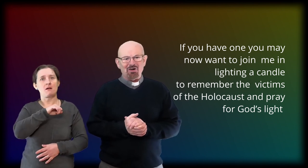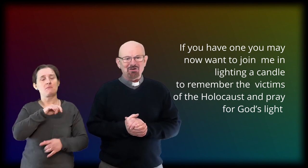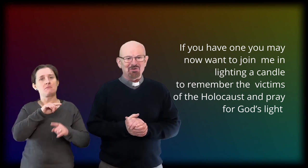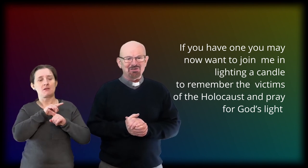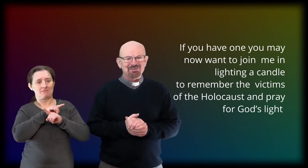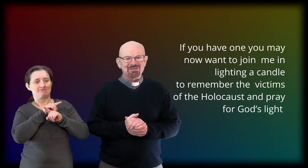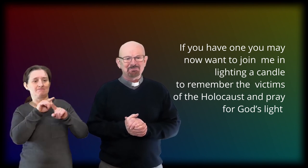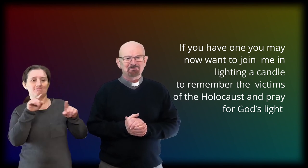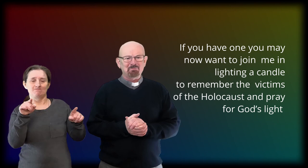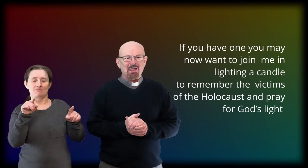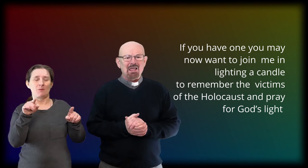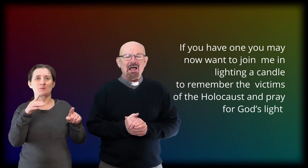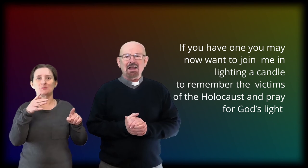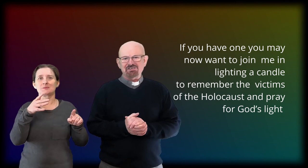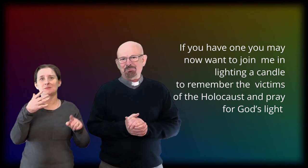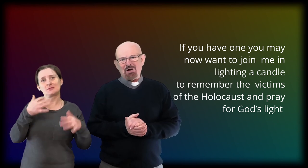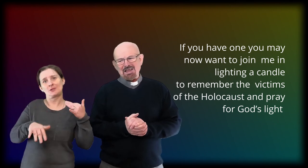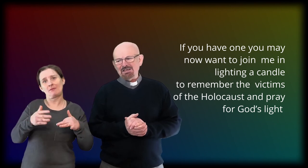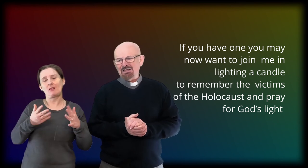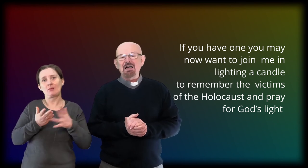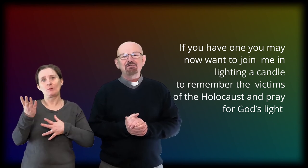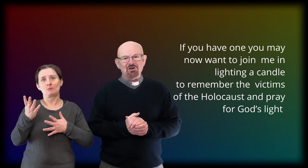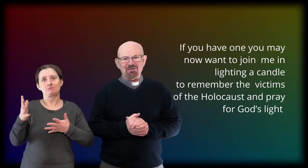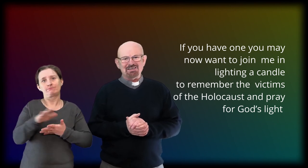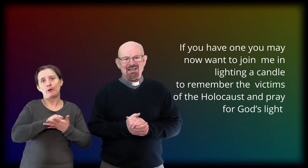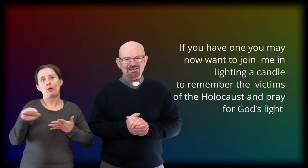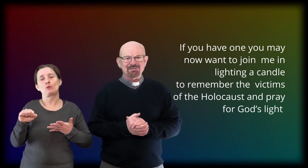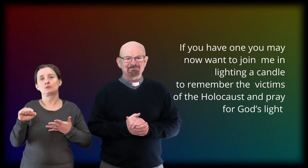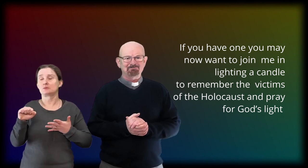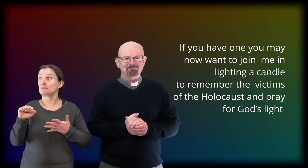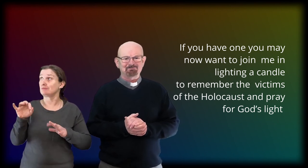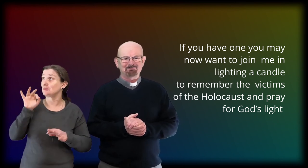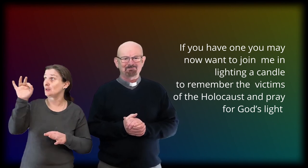the Holocaust and to pray for God's light.